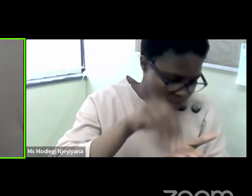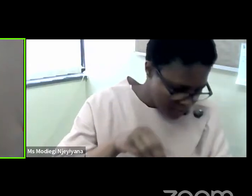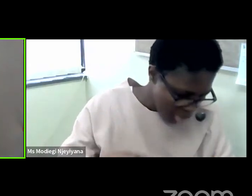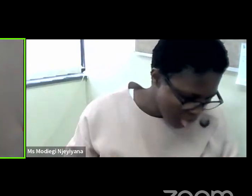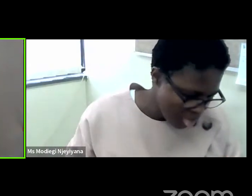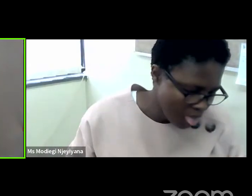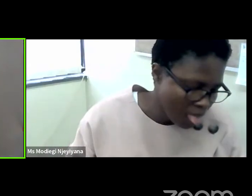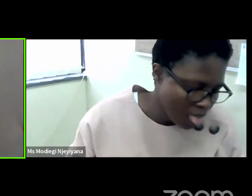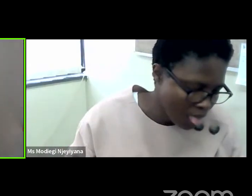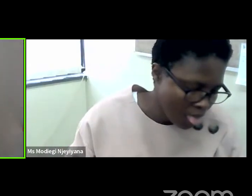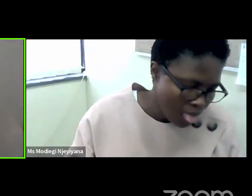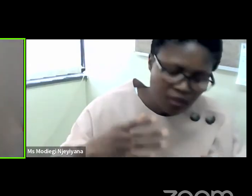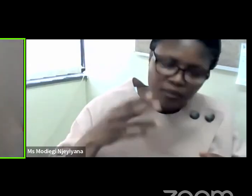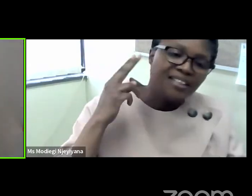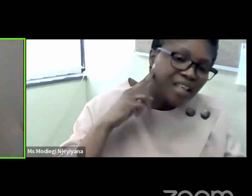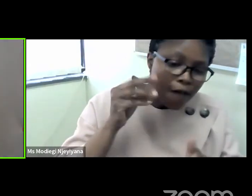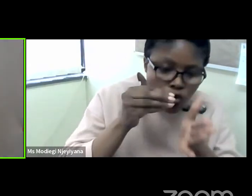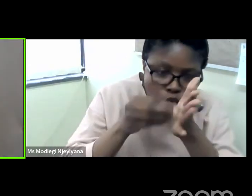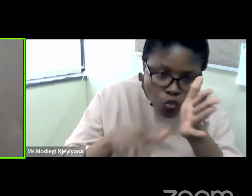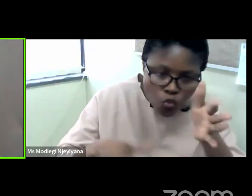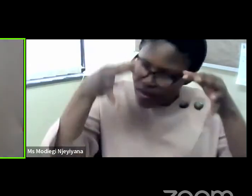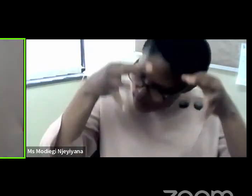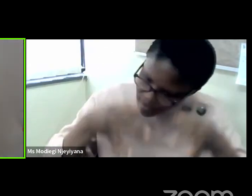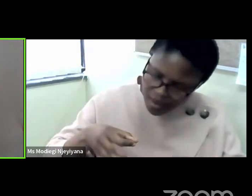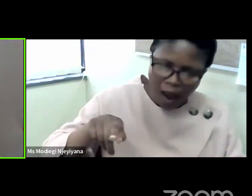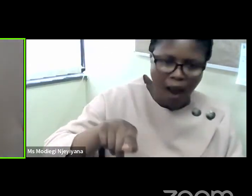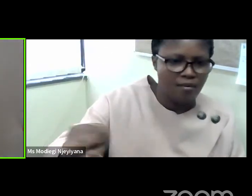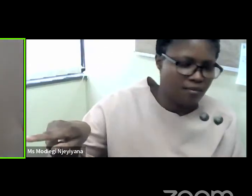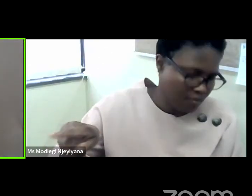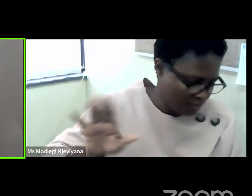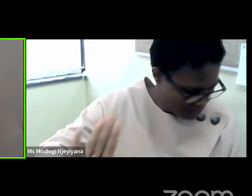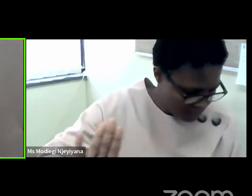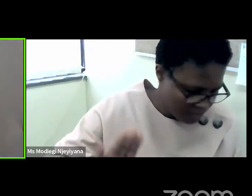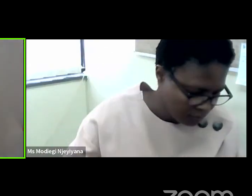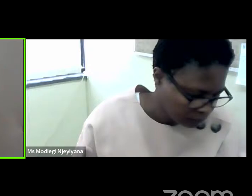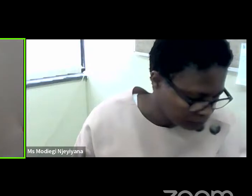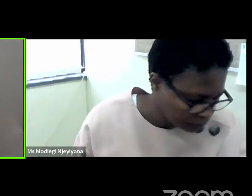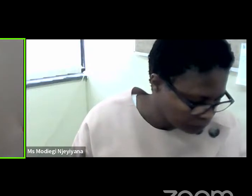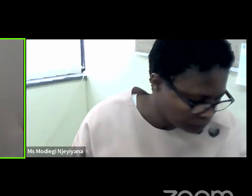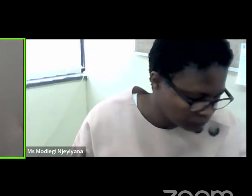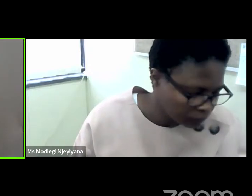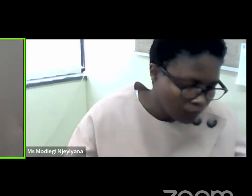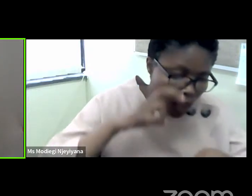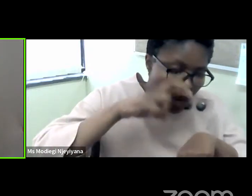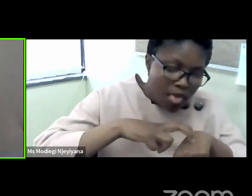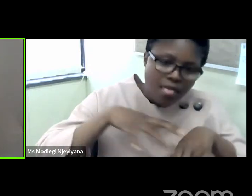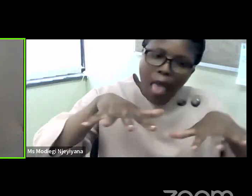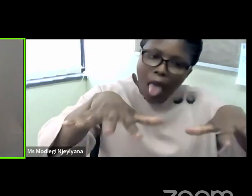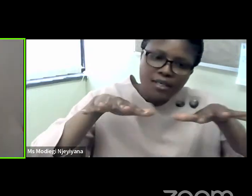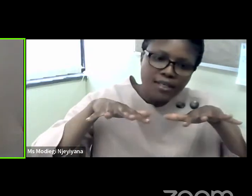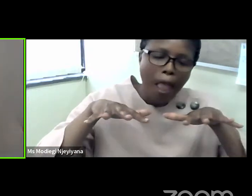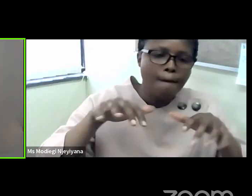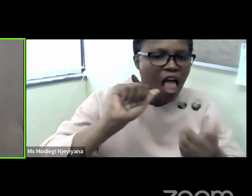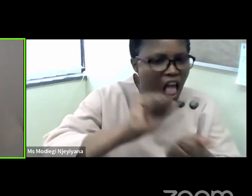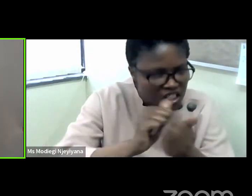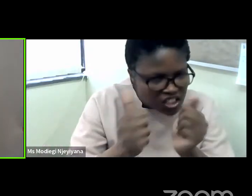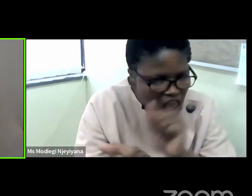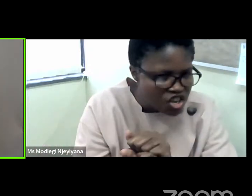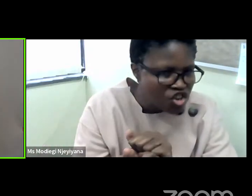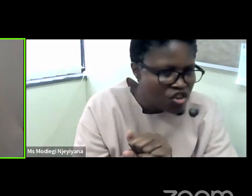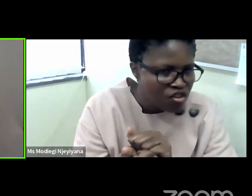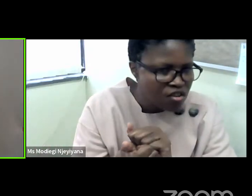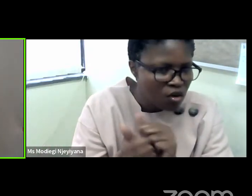requires. So everything should be made available, and let the student decide what it is that best works for